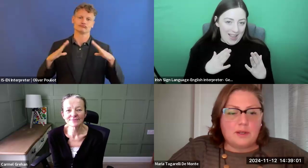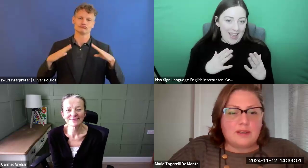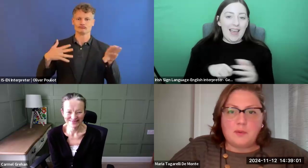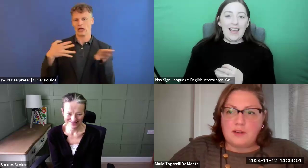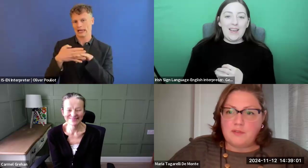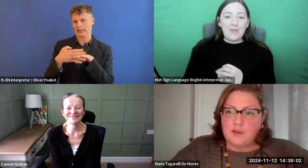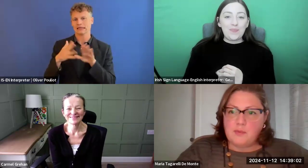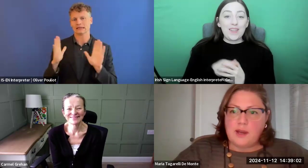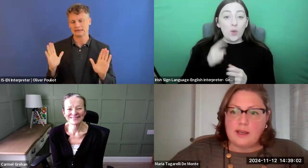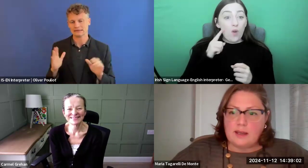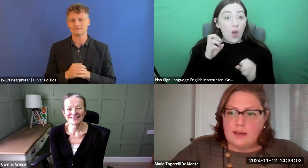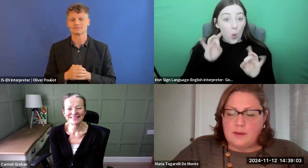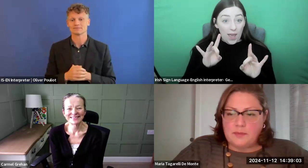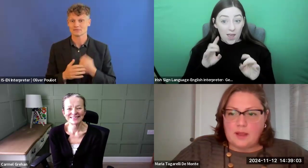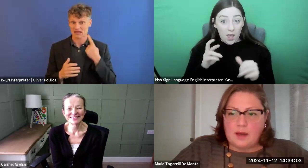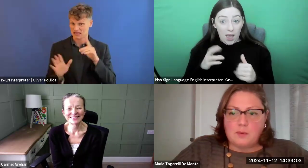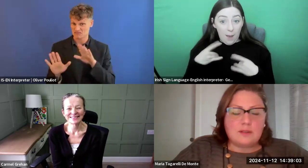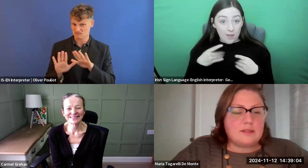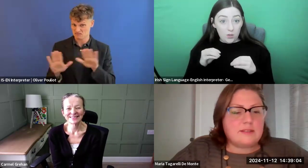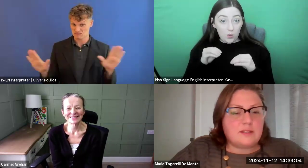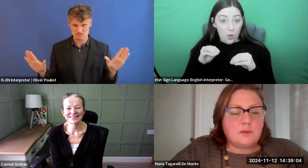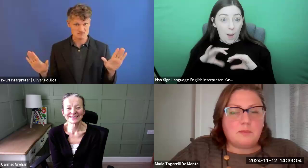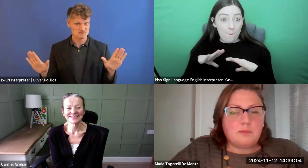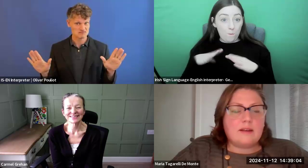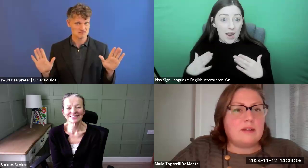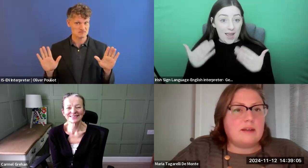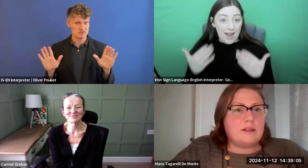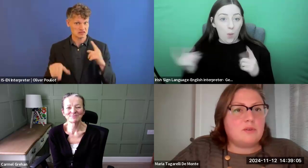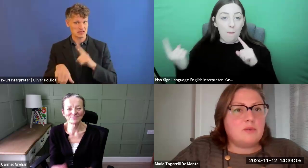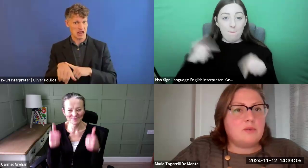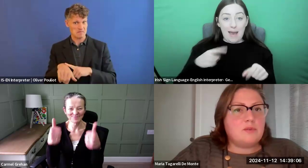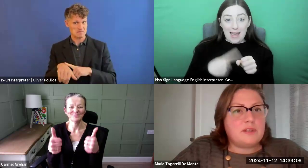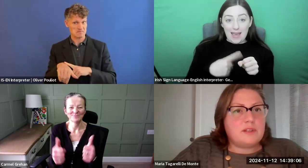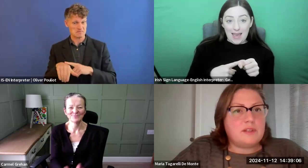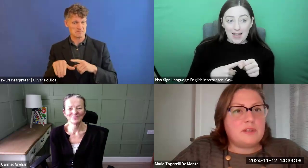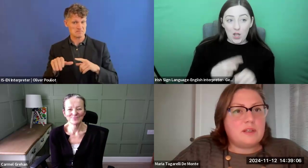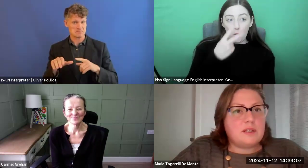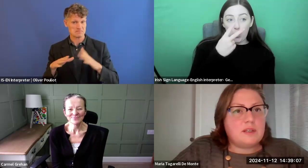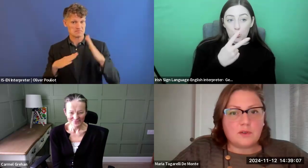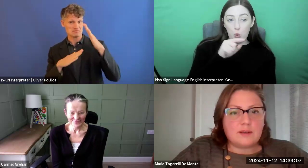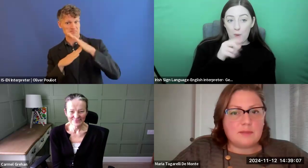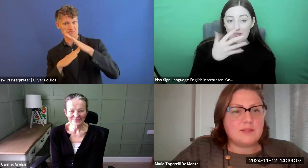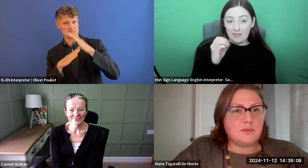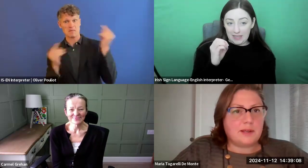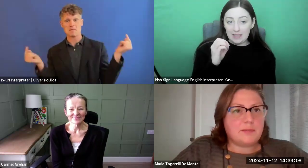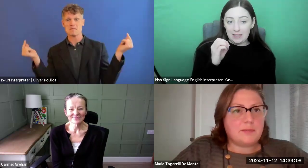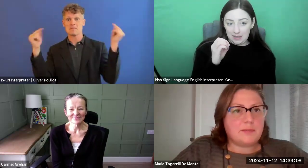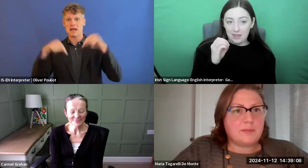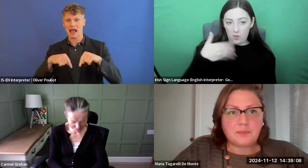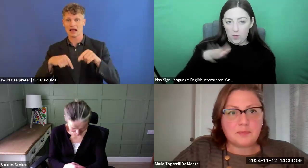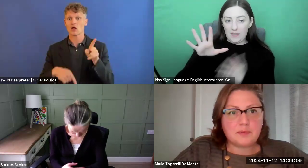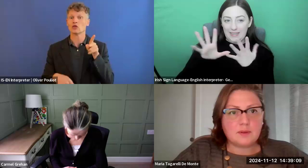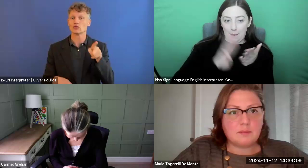So if we're all ready for the break, I will see you back at 2:50. We'll go out for a 10 minutes